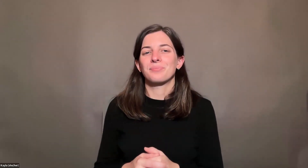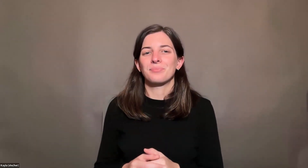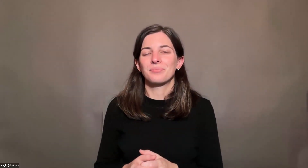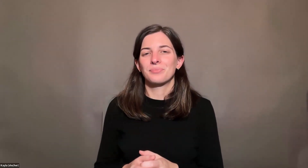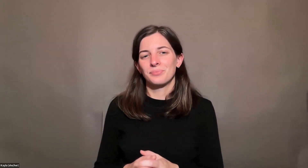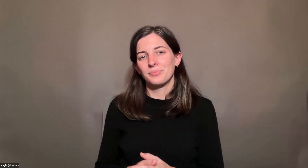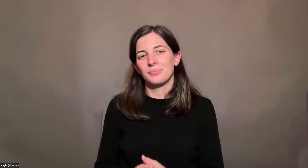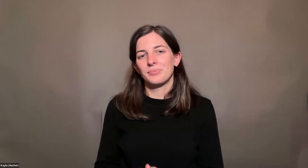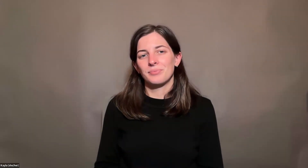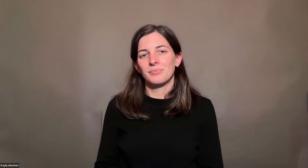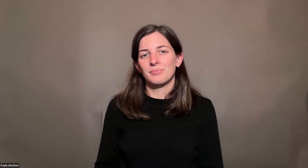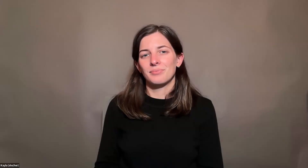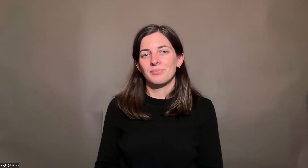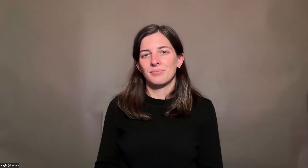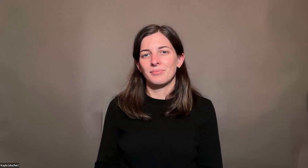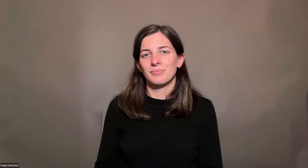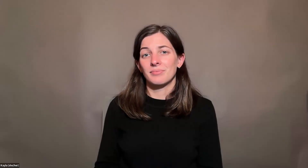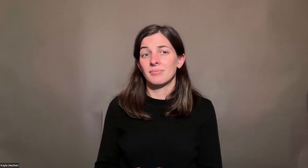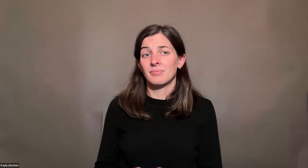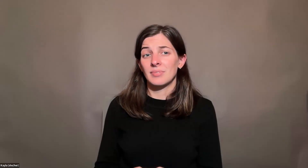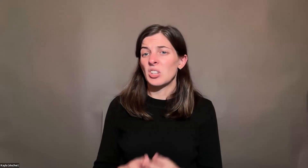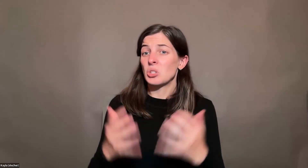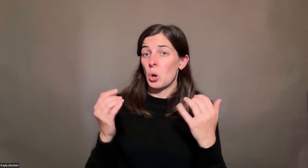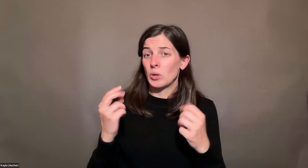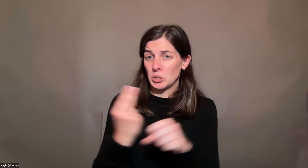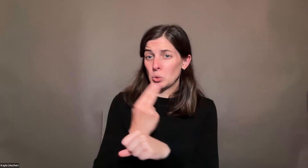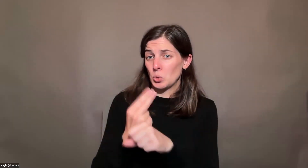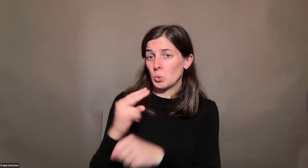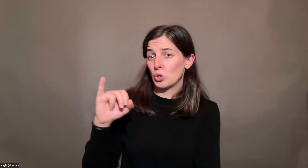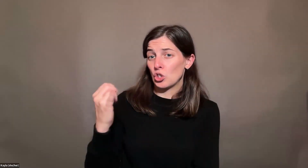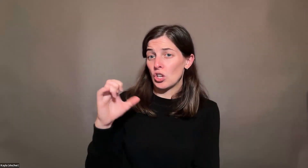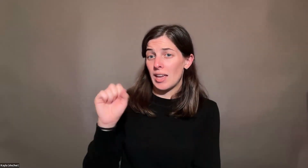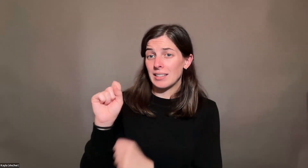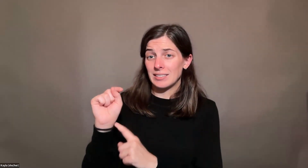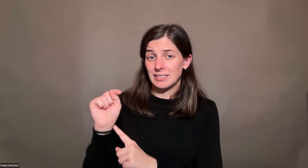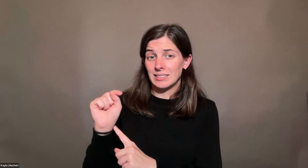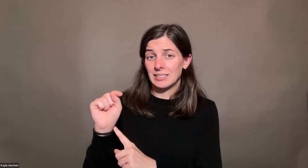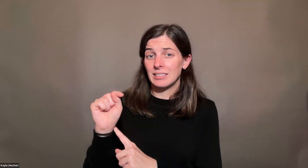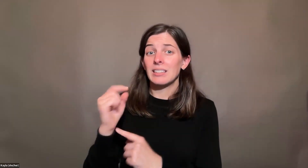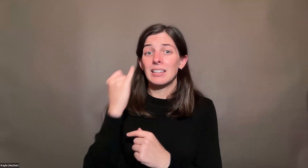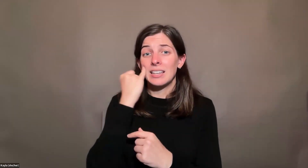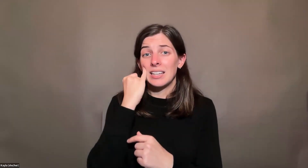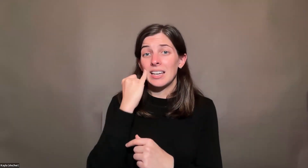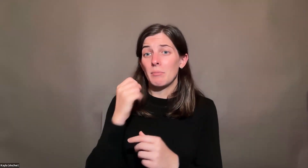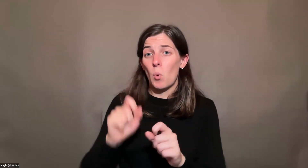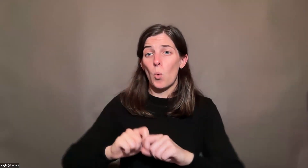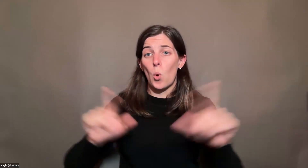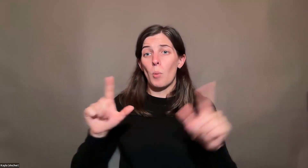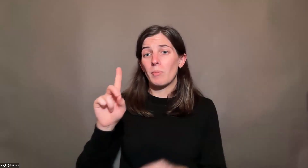at first, we can go through the gist. If I open the dev tool, I set testing